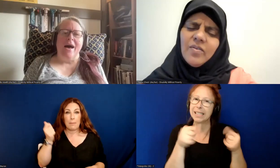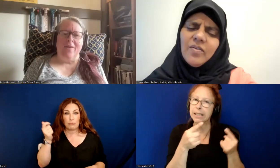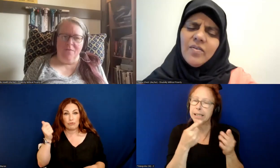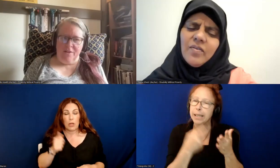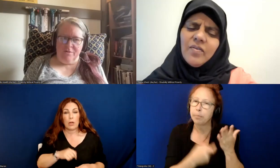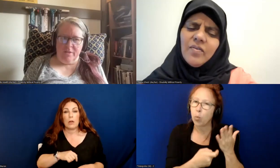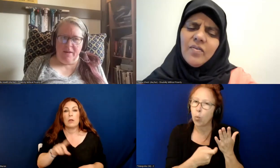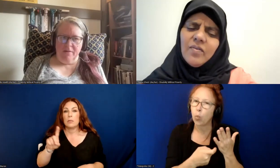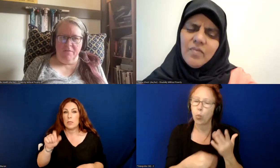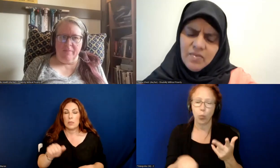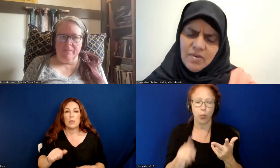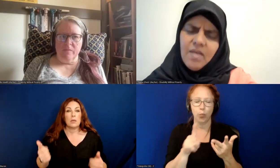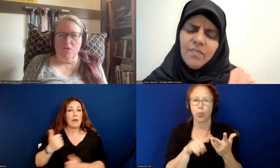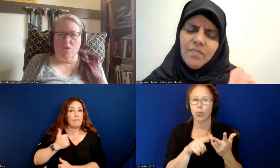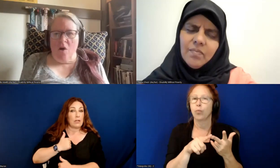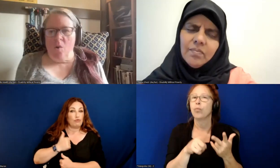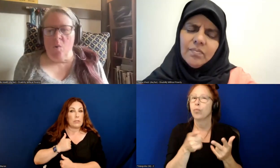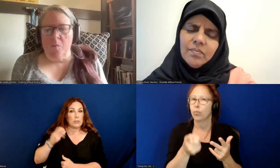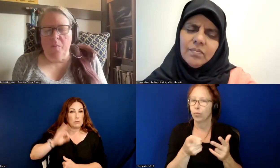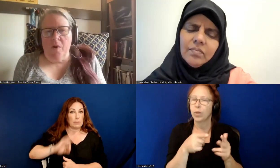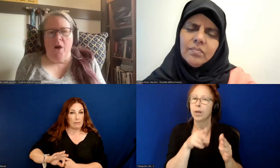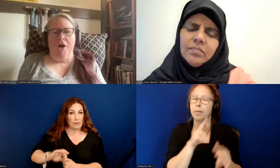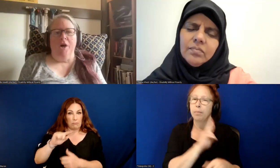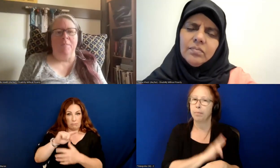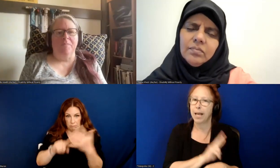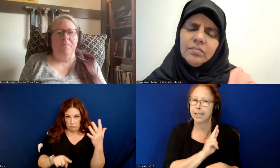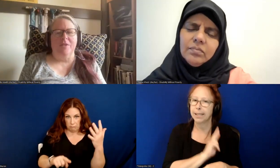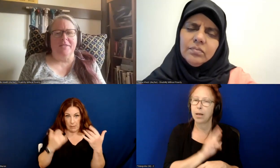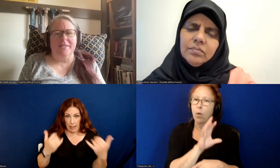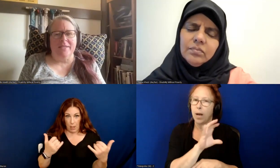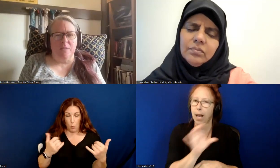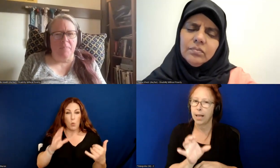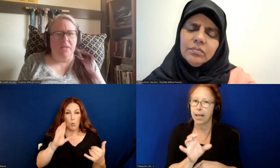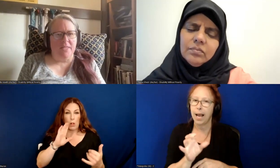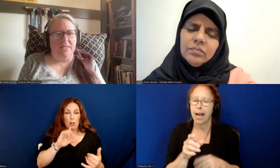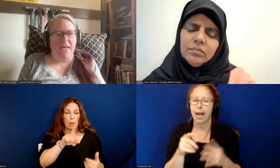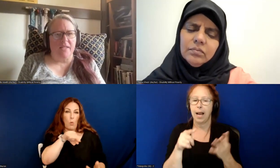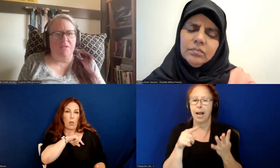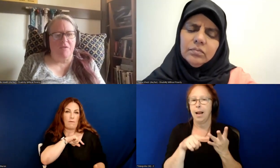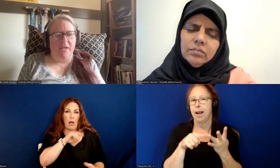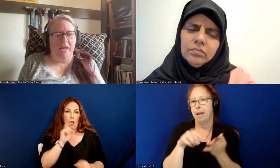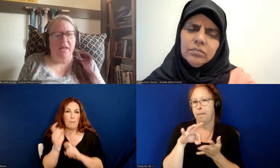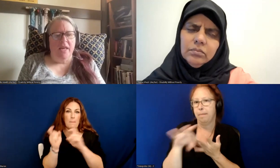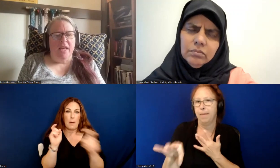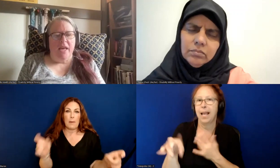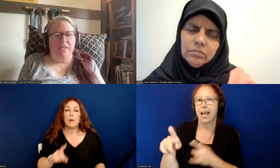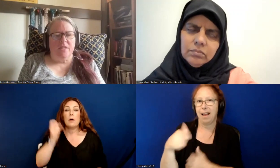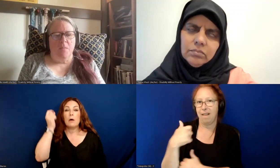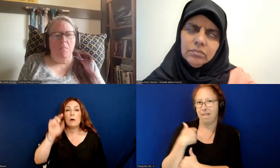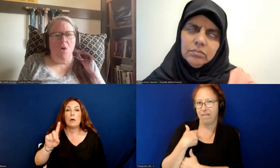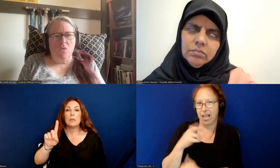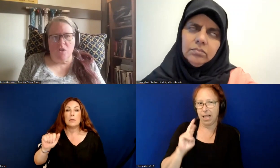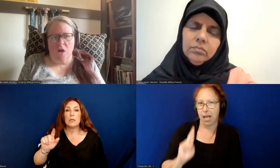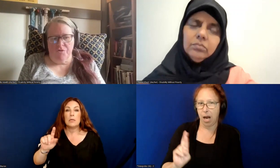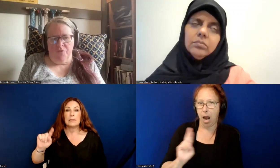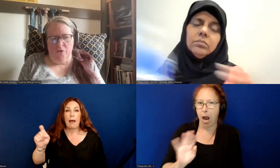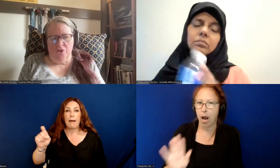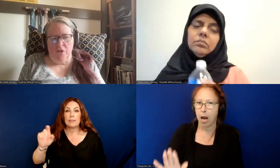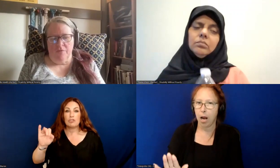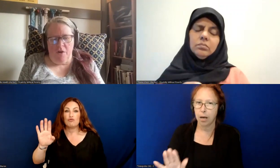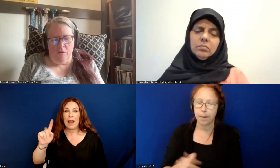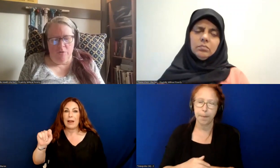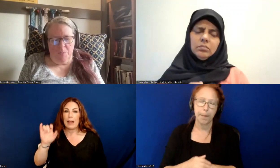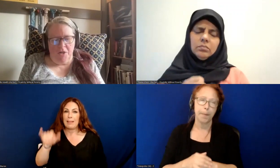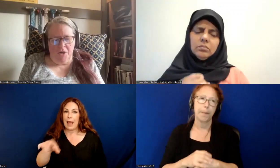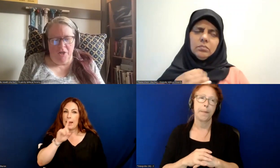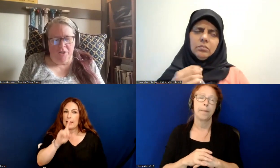benefit. and the Veterans Benefit. Yeah. So the disability tax credit is the most